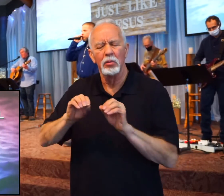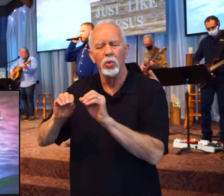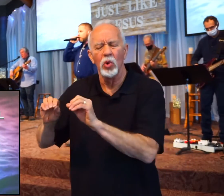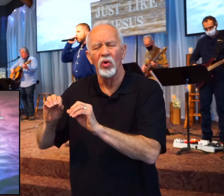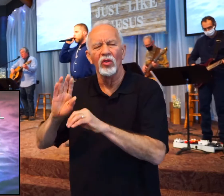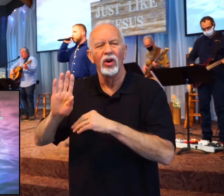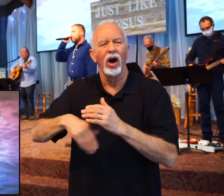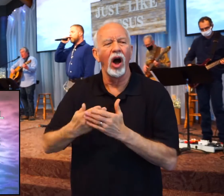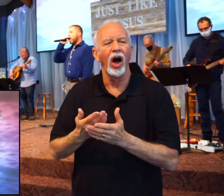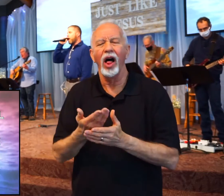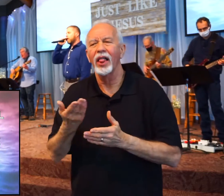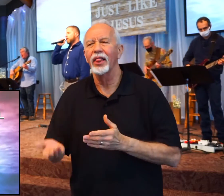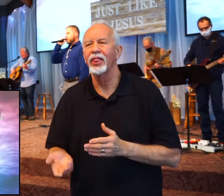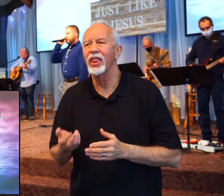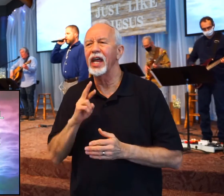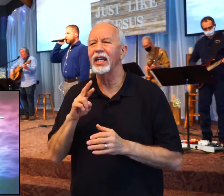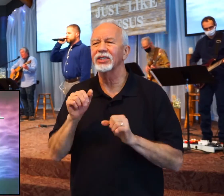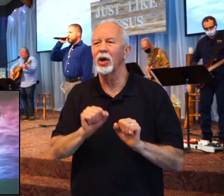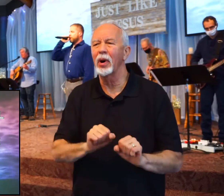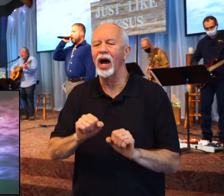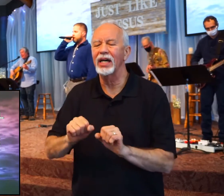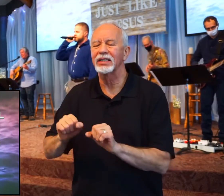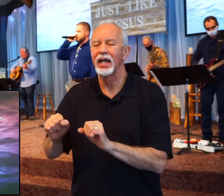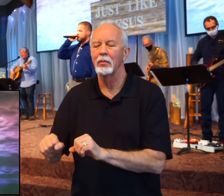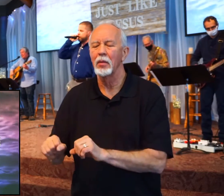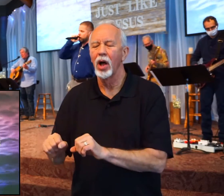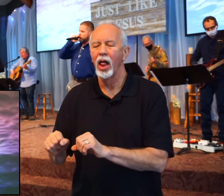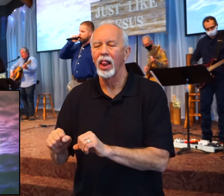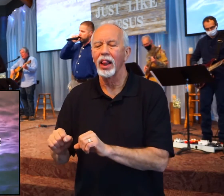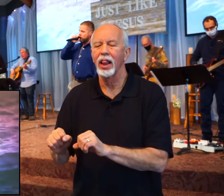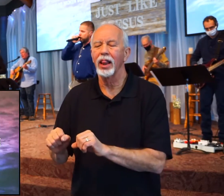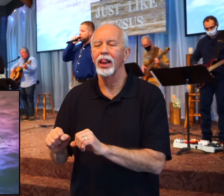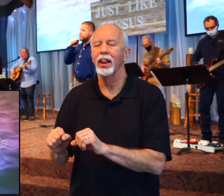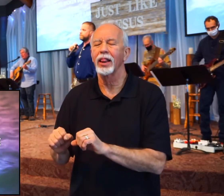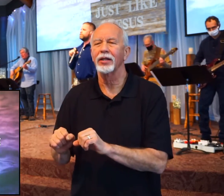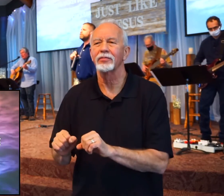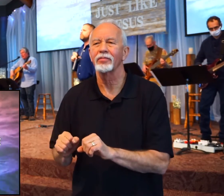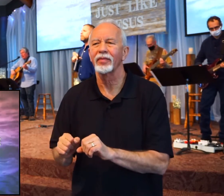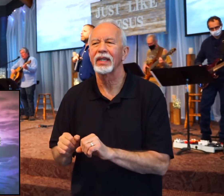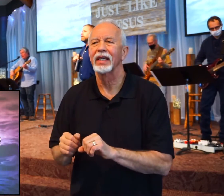can move, all things are possible.